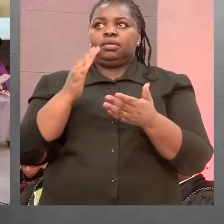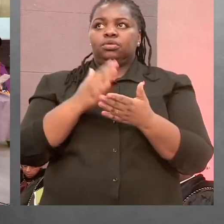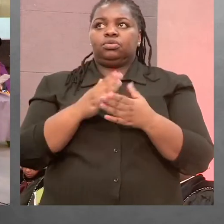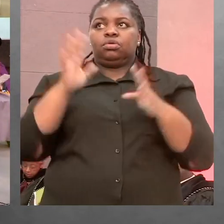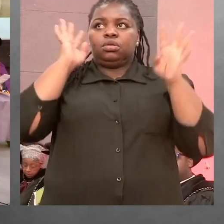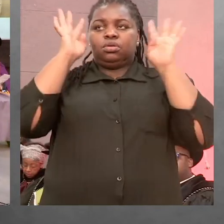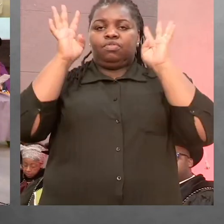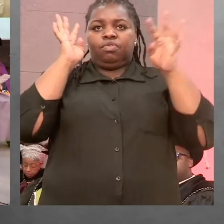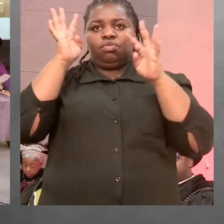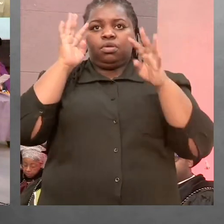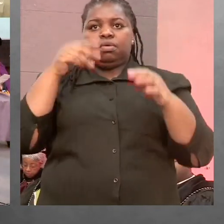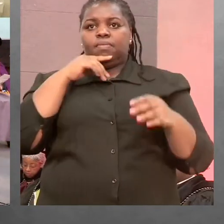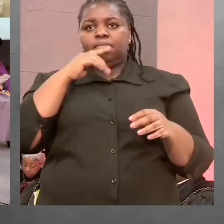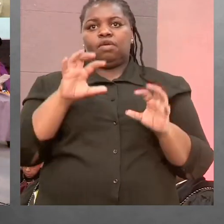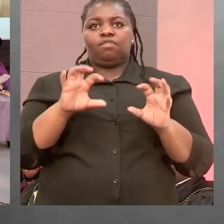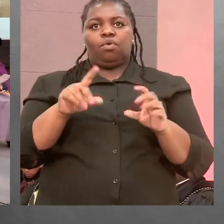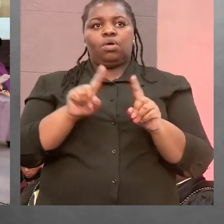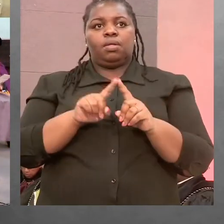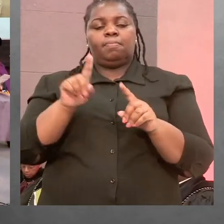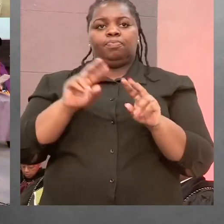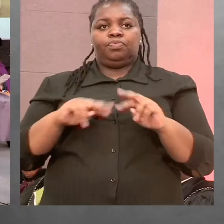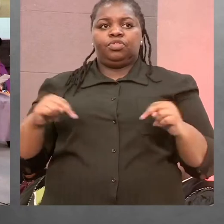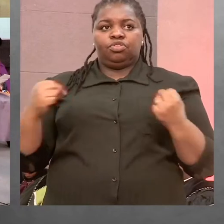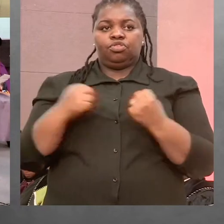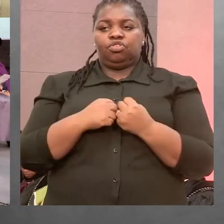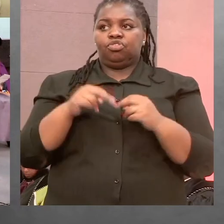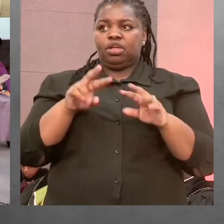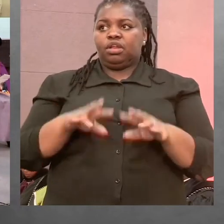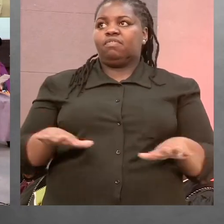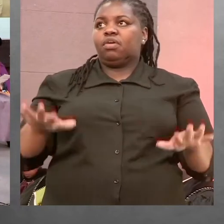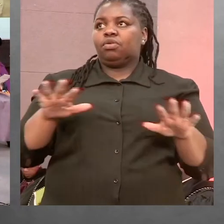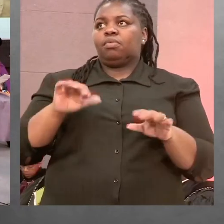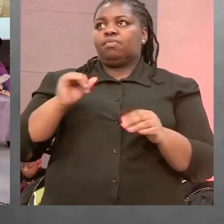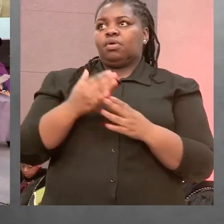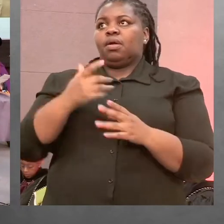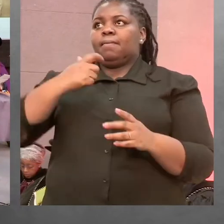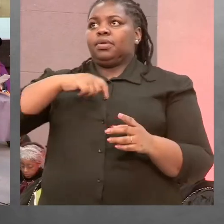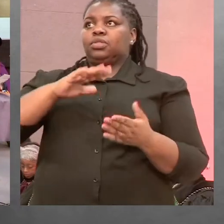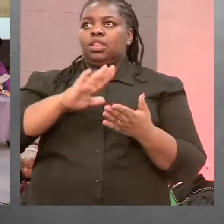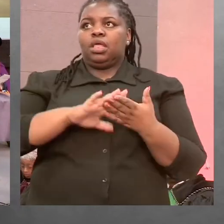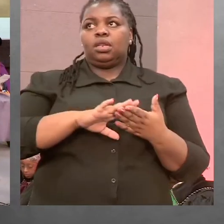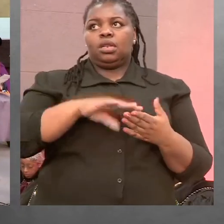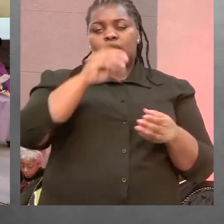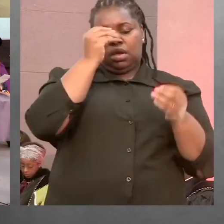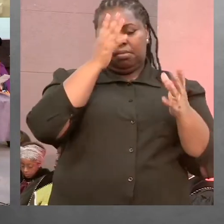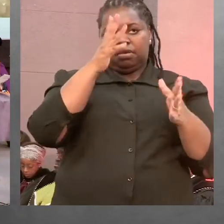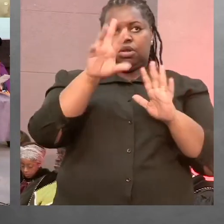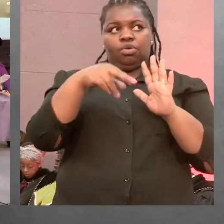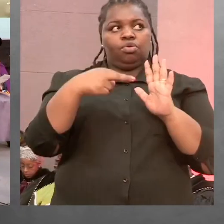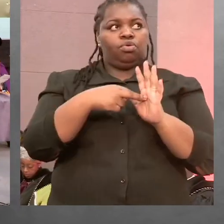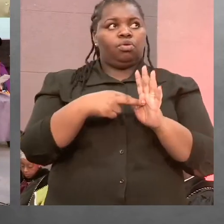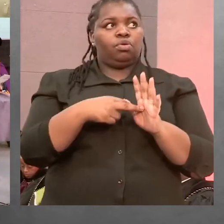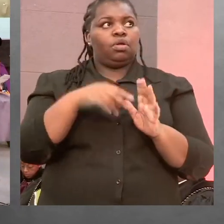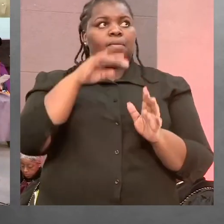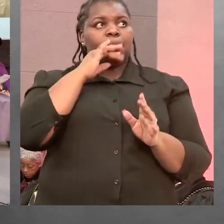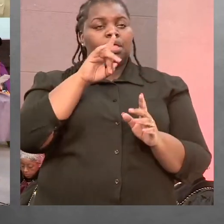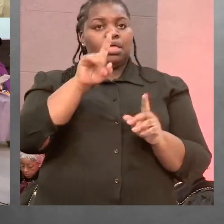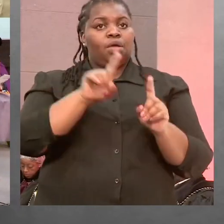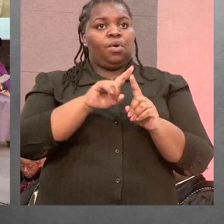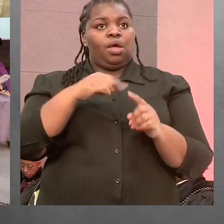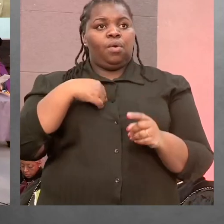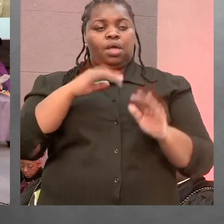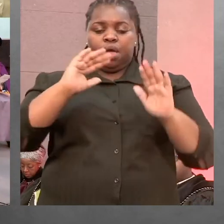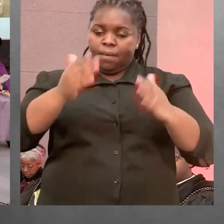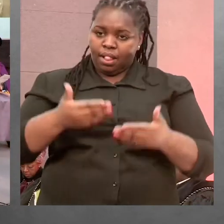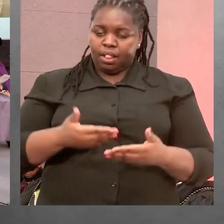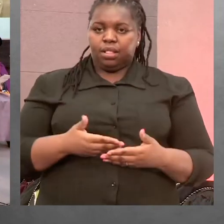innovation, and foster a nurturing environment for personal and academic growth. Esteemed Chancellor, we welcome